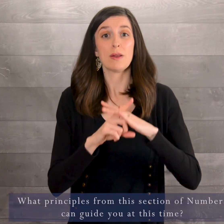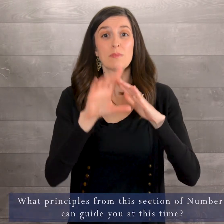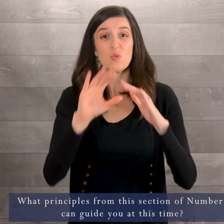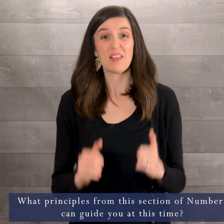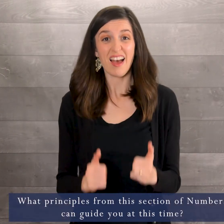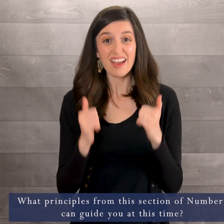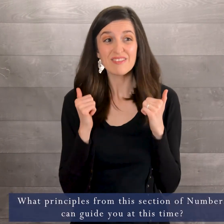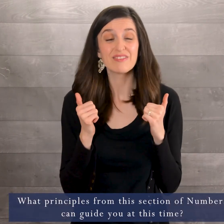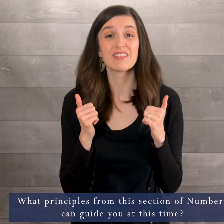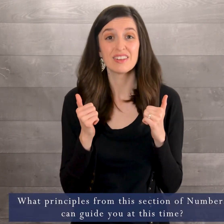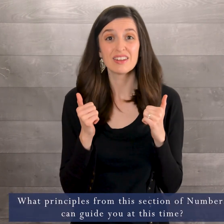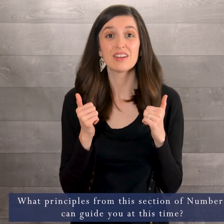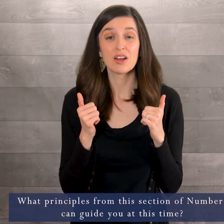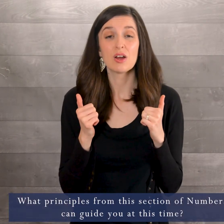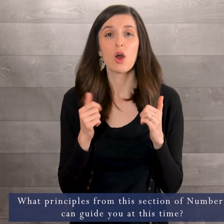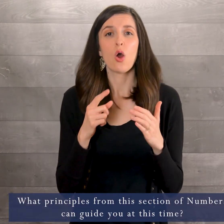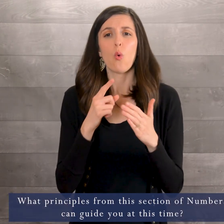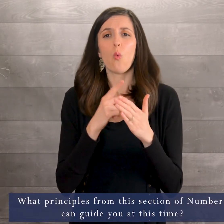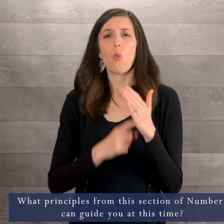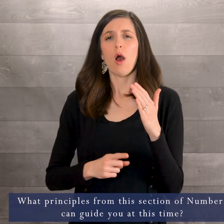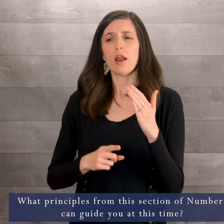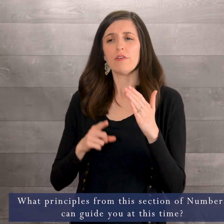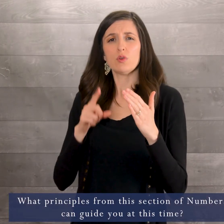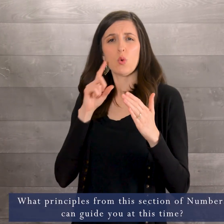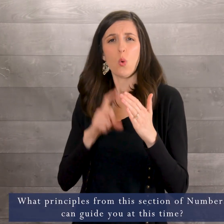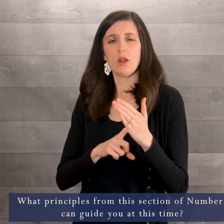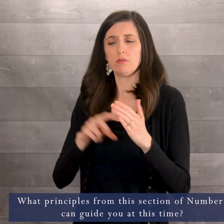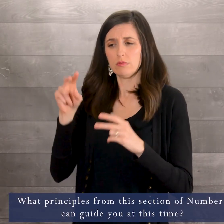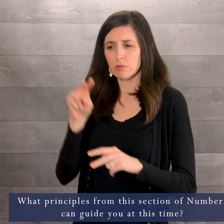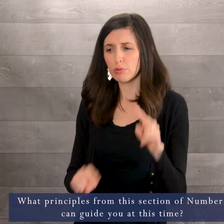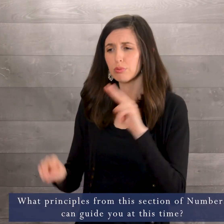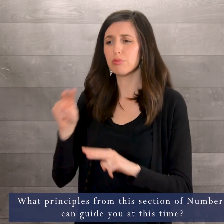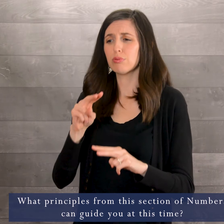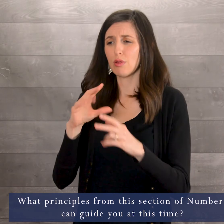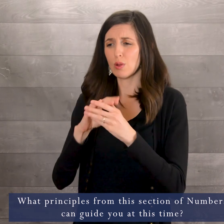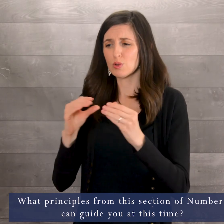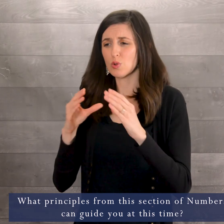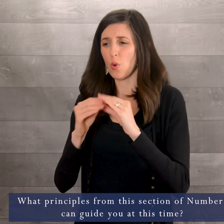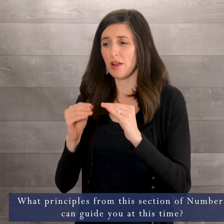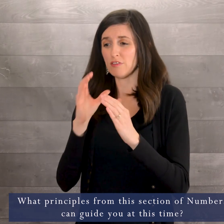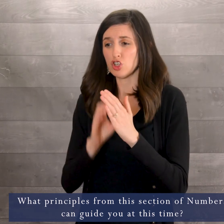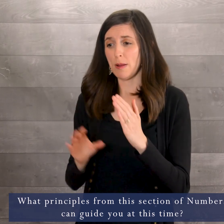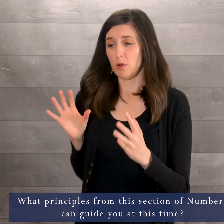What principles from this section of Numbers can guide you at this time?